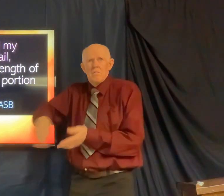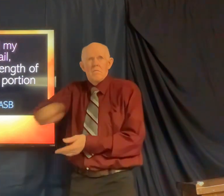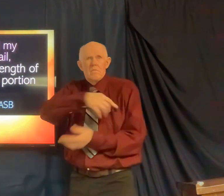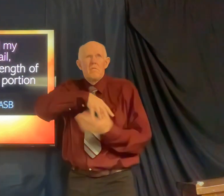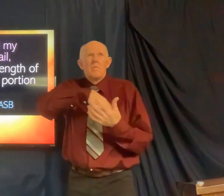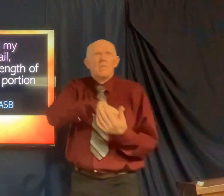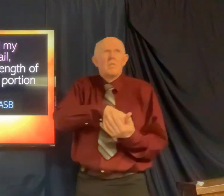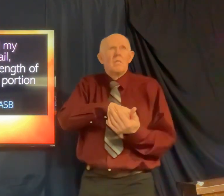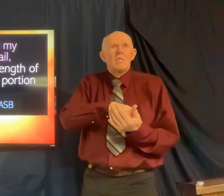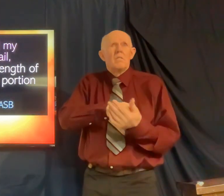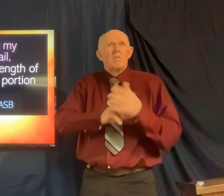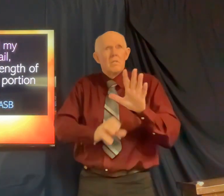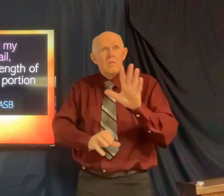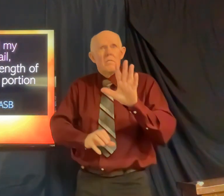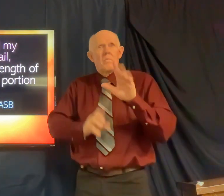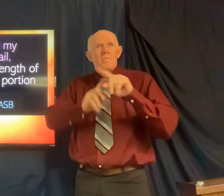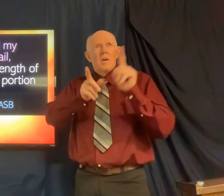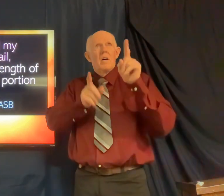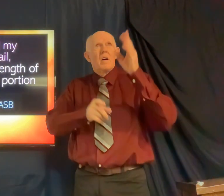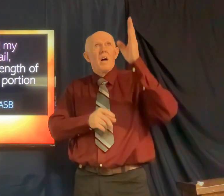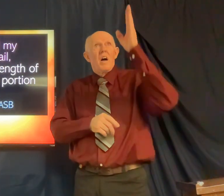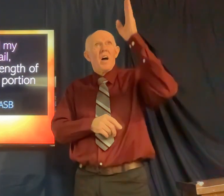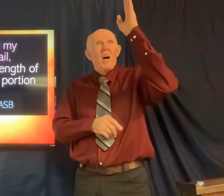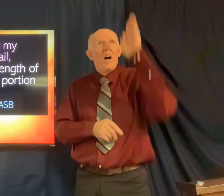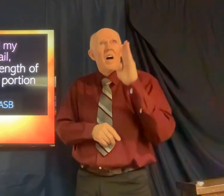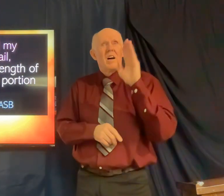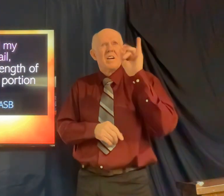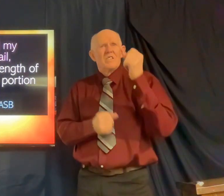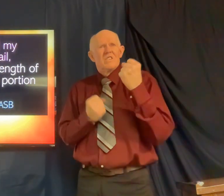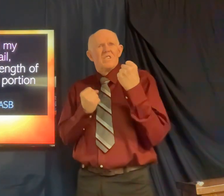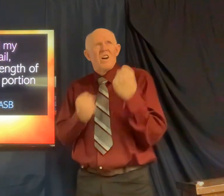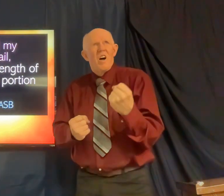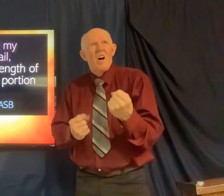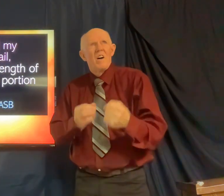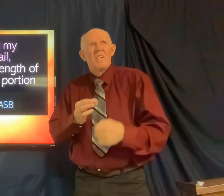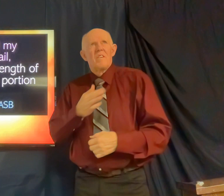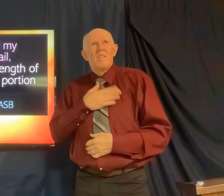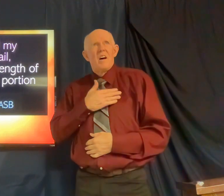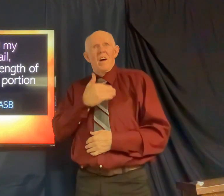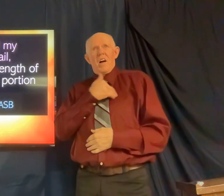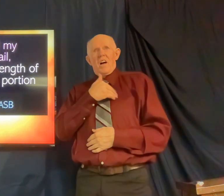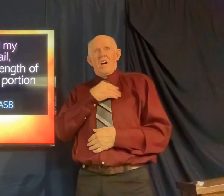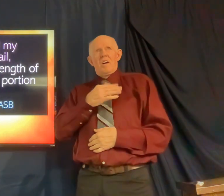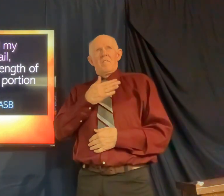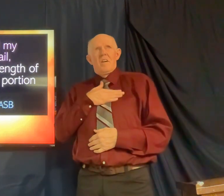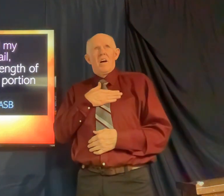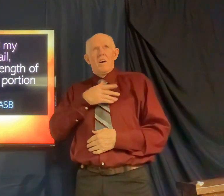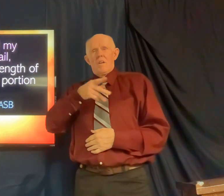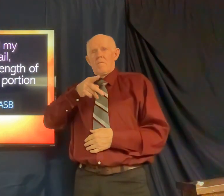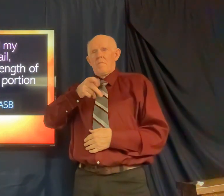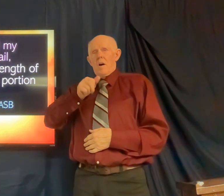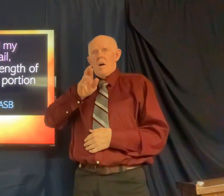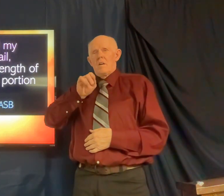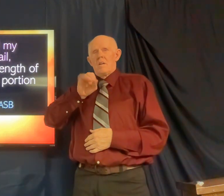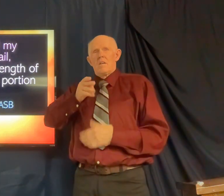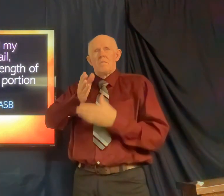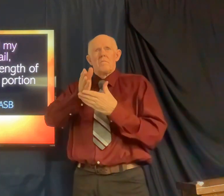I'm weak, I'm human, we're all weak. But God is the strength of my heart and